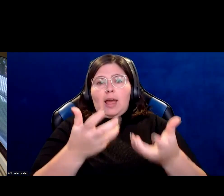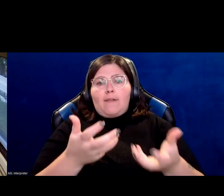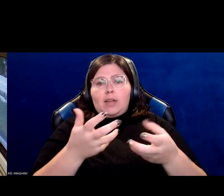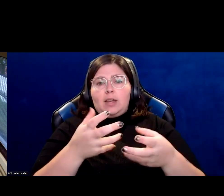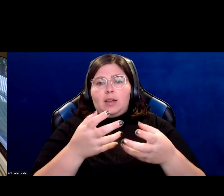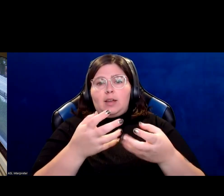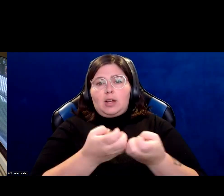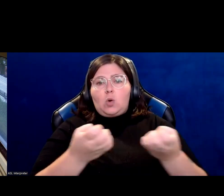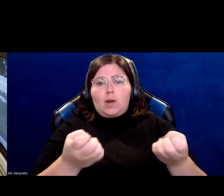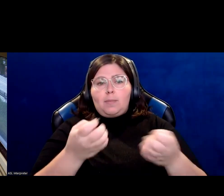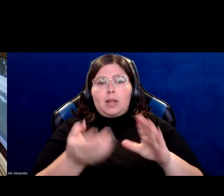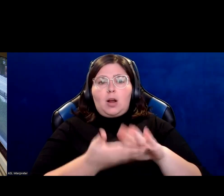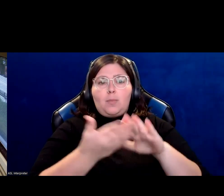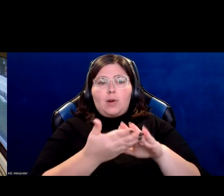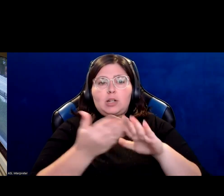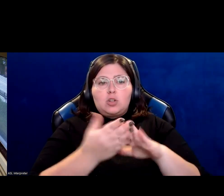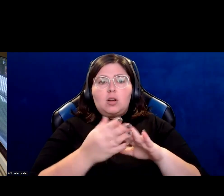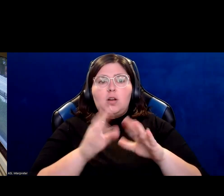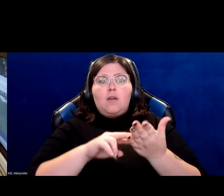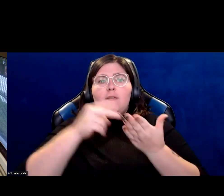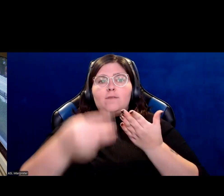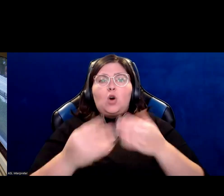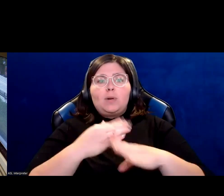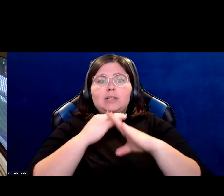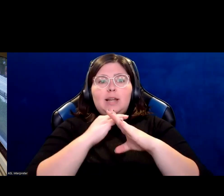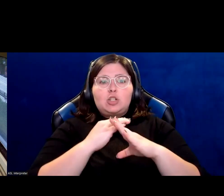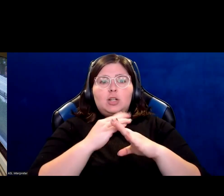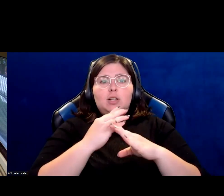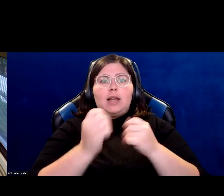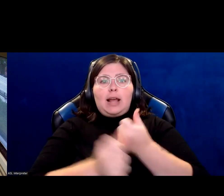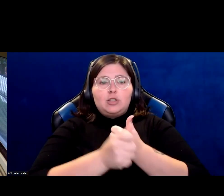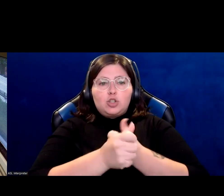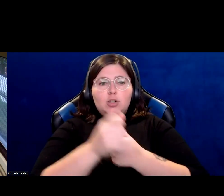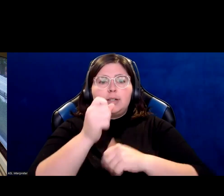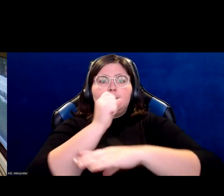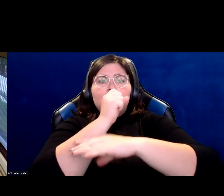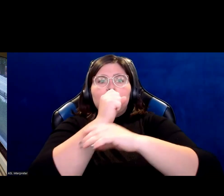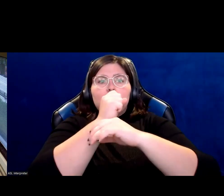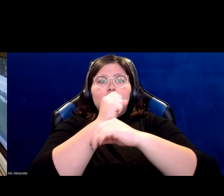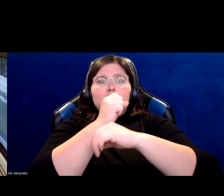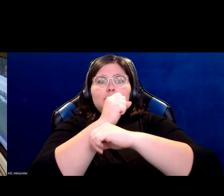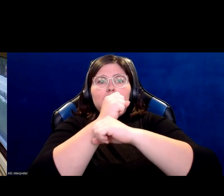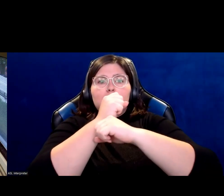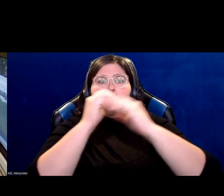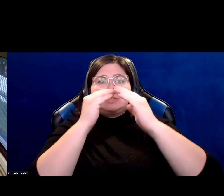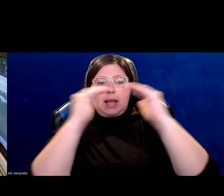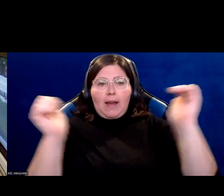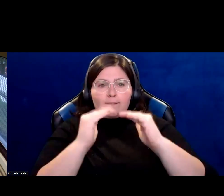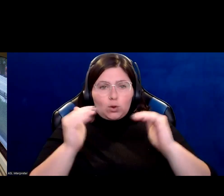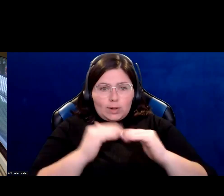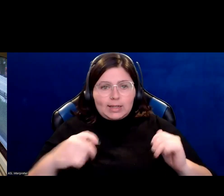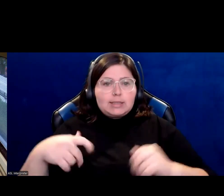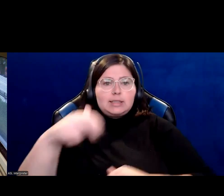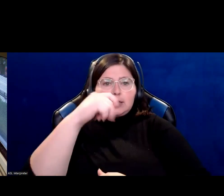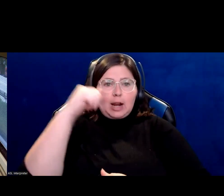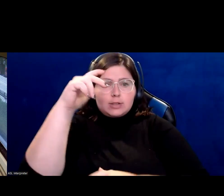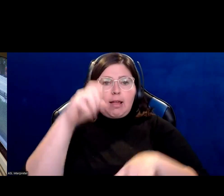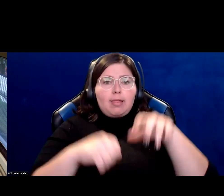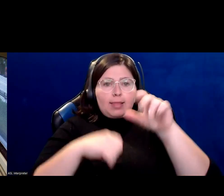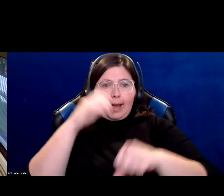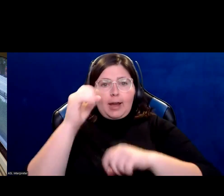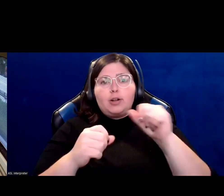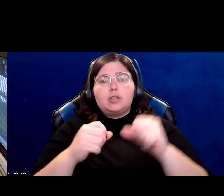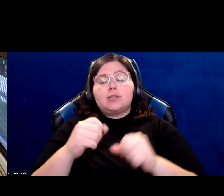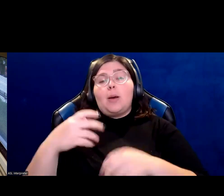hazards, scaffolding, stairways and ladders, hand and power tools, fire protection, confined space entry, chemical and waste